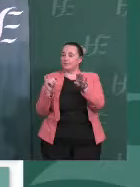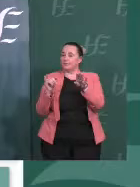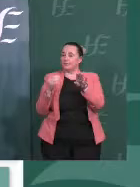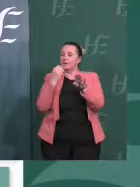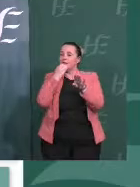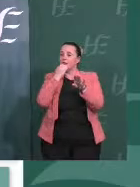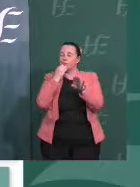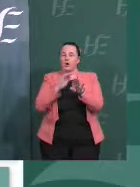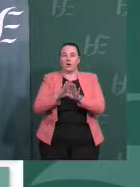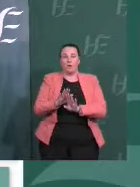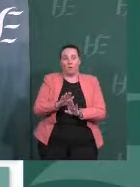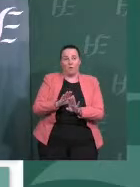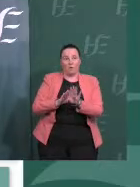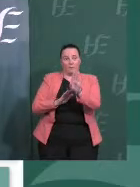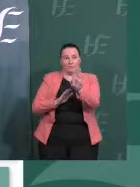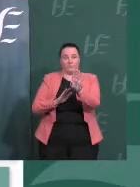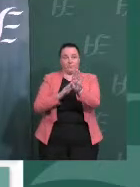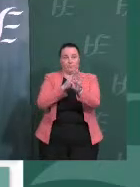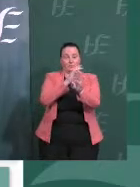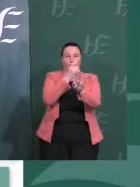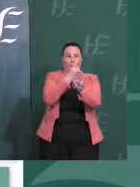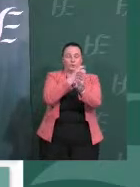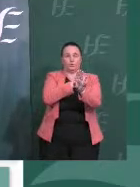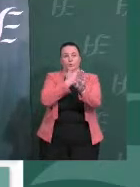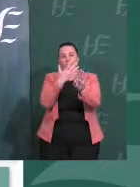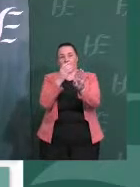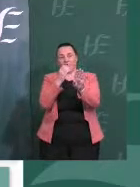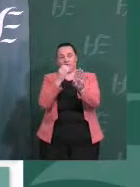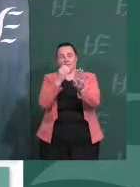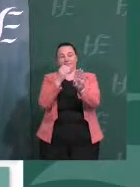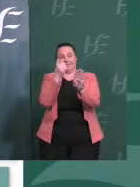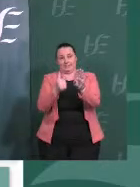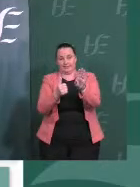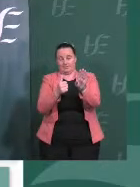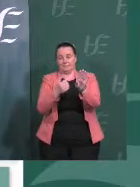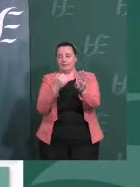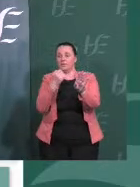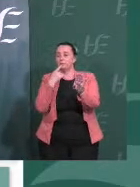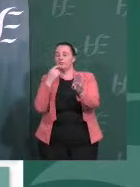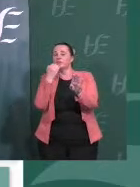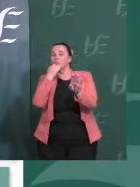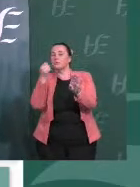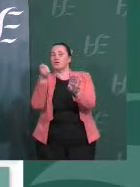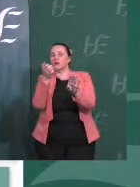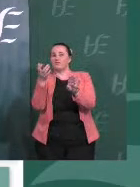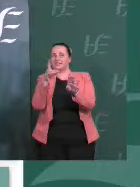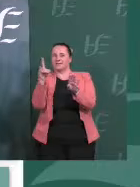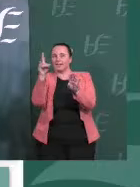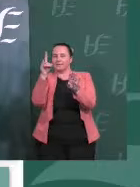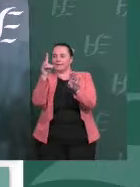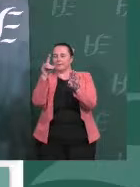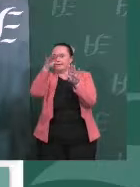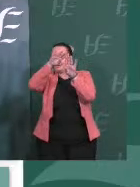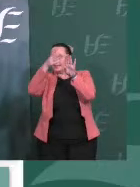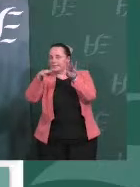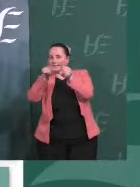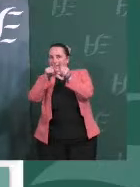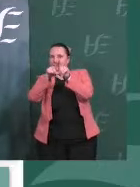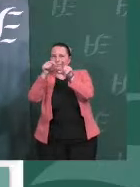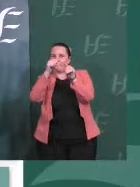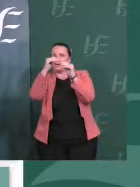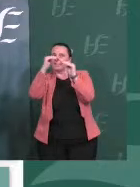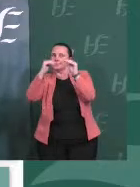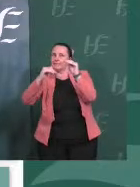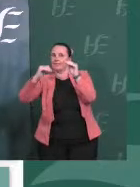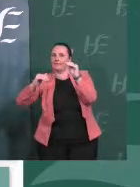increasing right through to day 50, the number of deaths, not quite broken, but a huge weakening of the link between